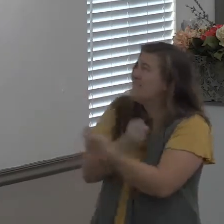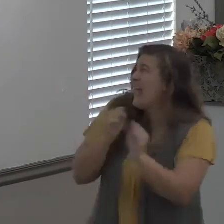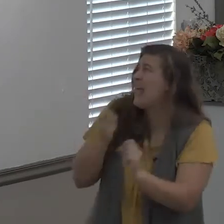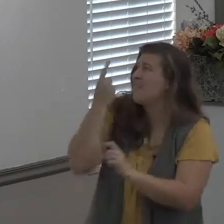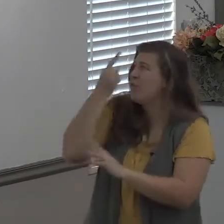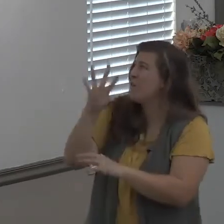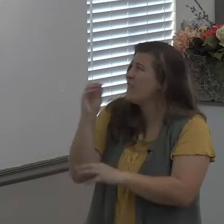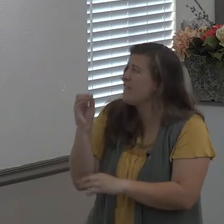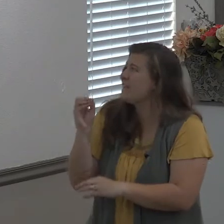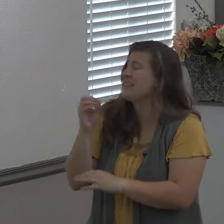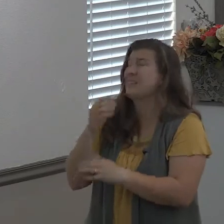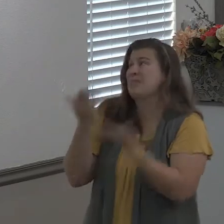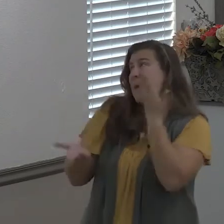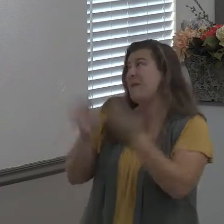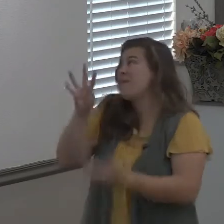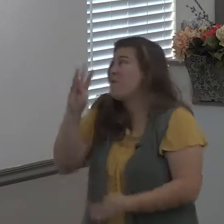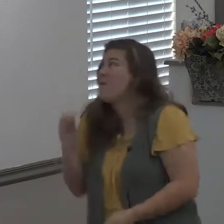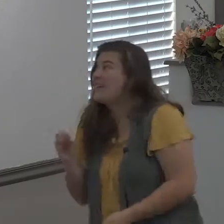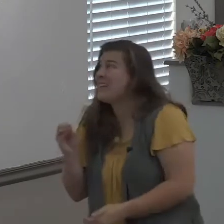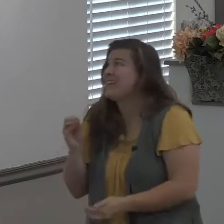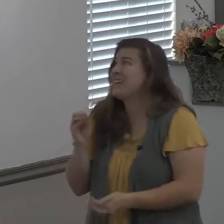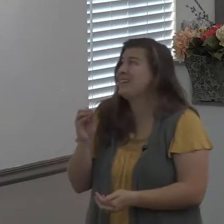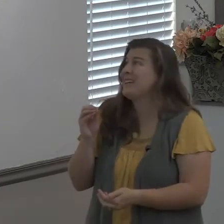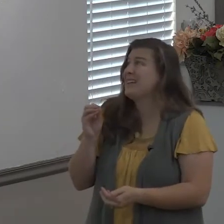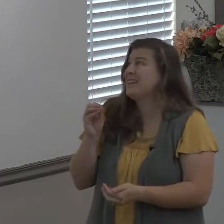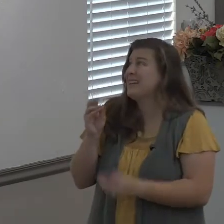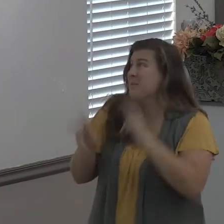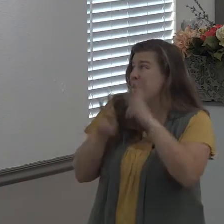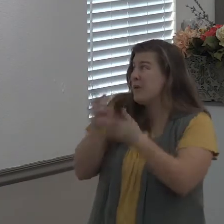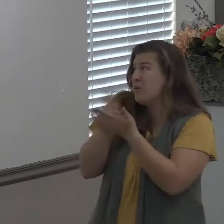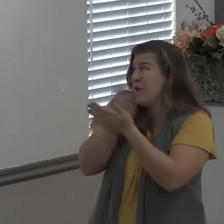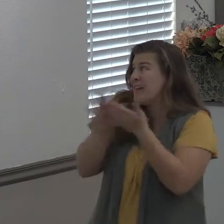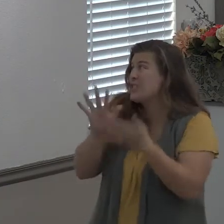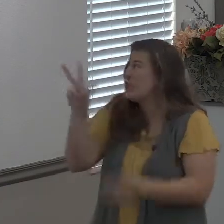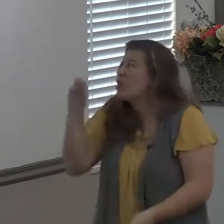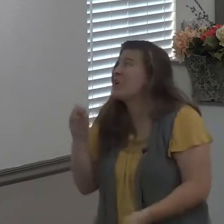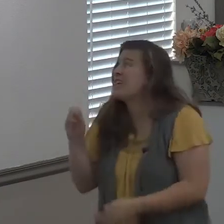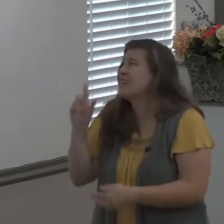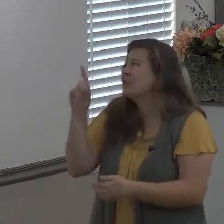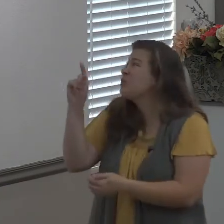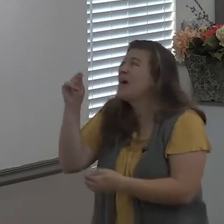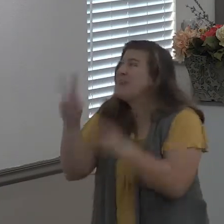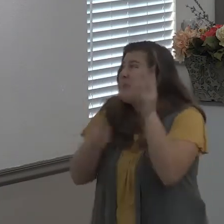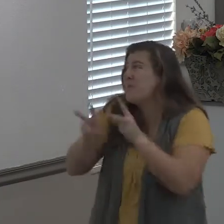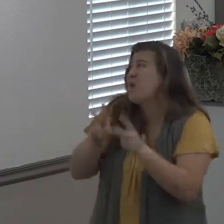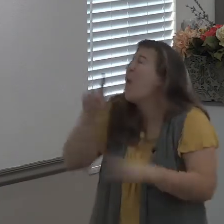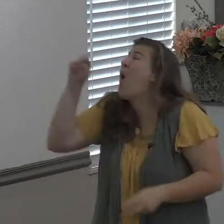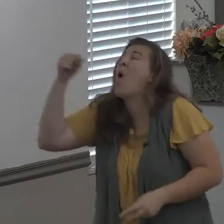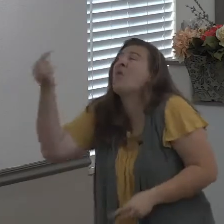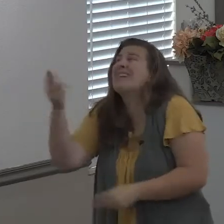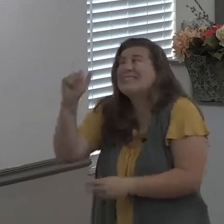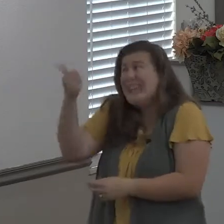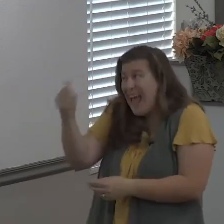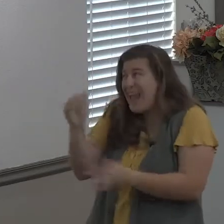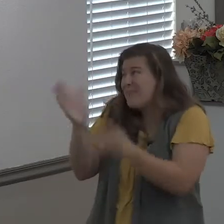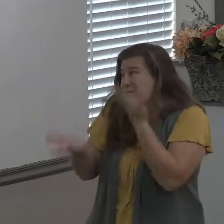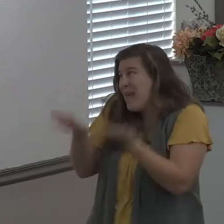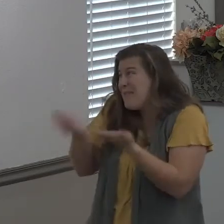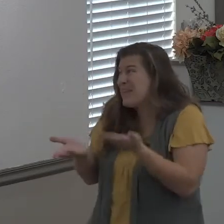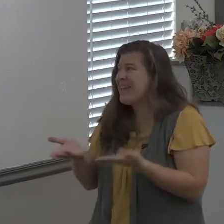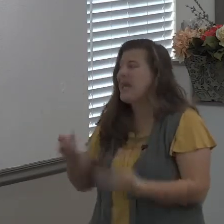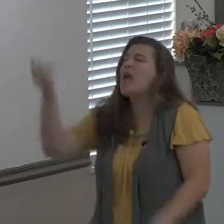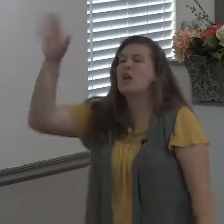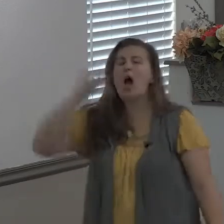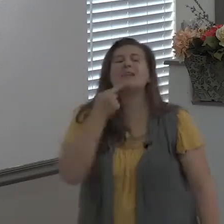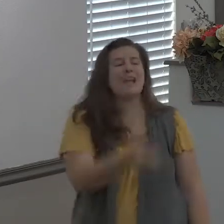with God, and he begins to beg God and say, God, would you spare them for 50? Would you spare them for 45? Would you spare them if there's 40 righteous